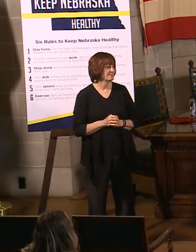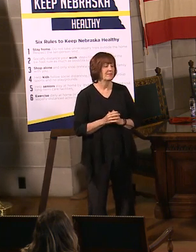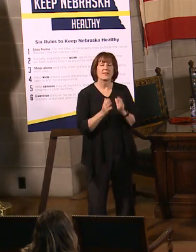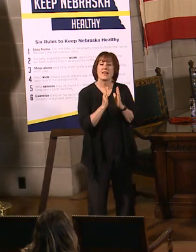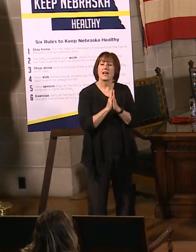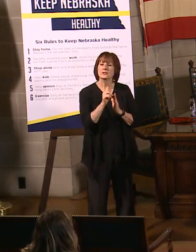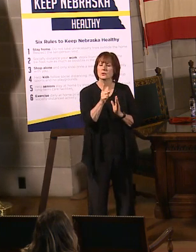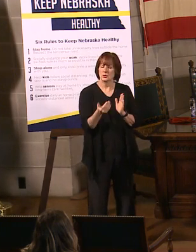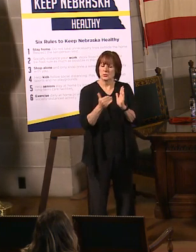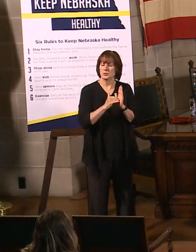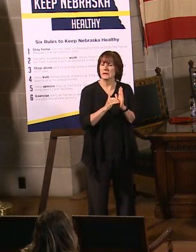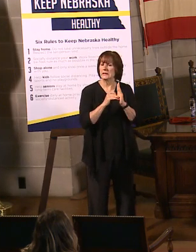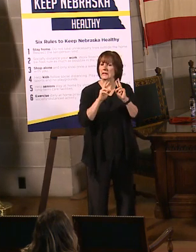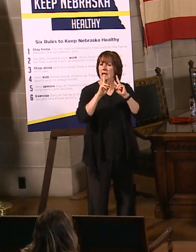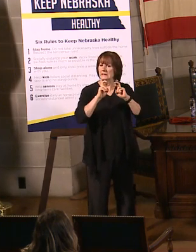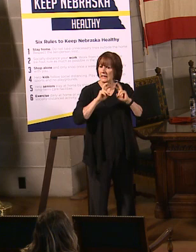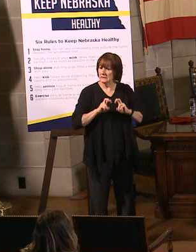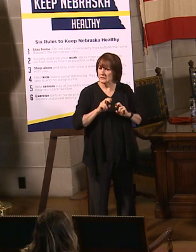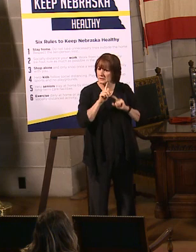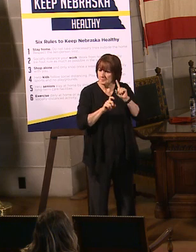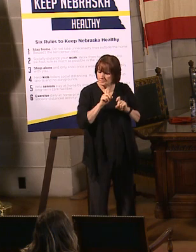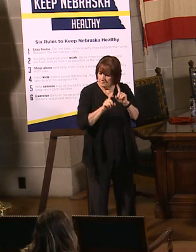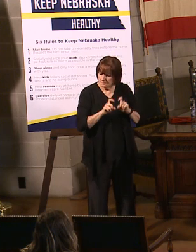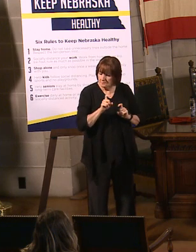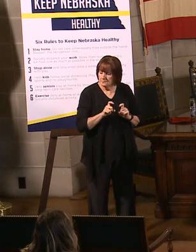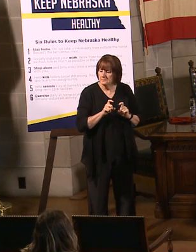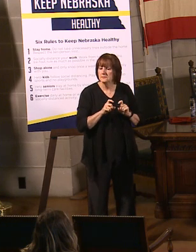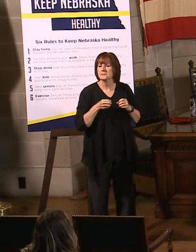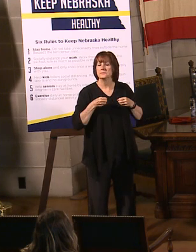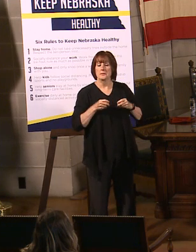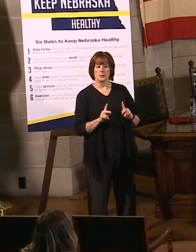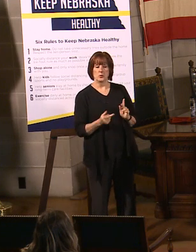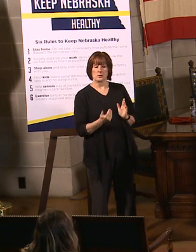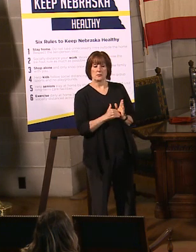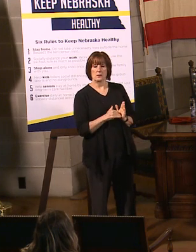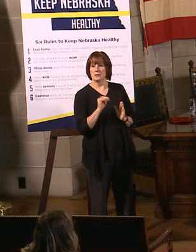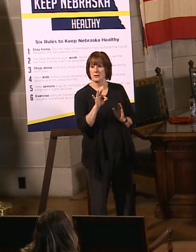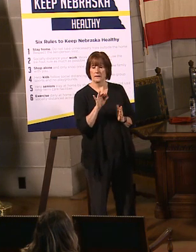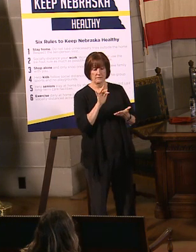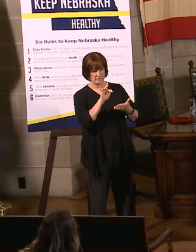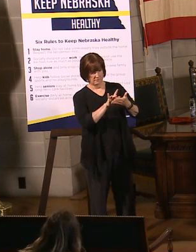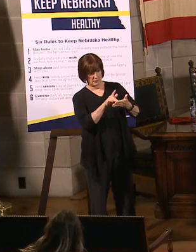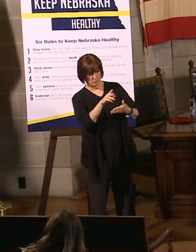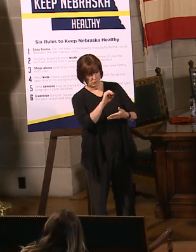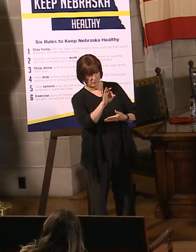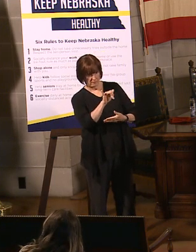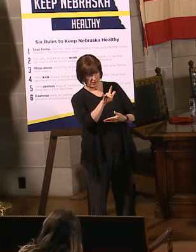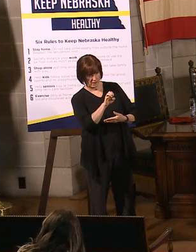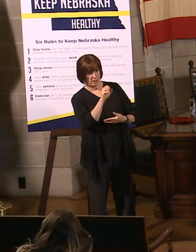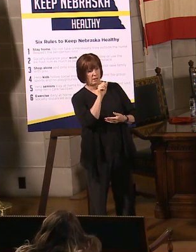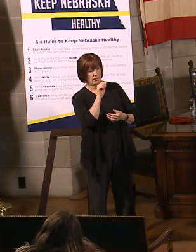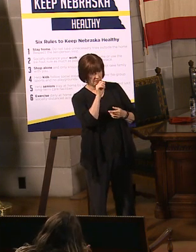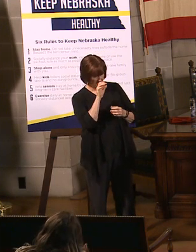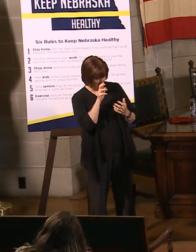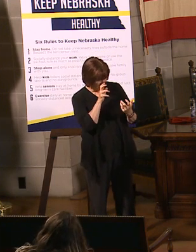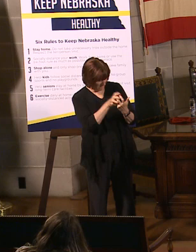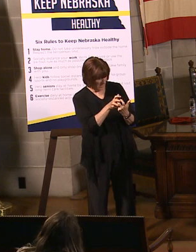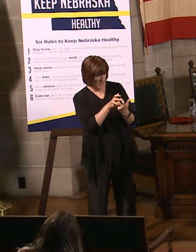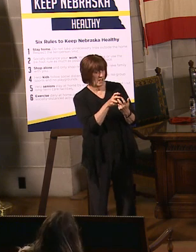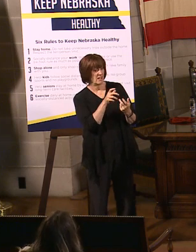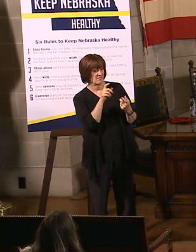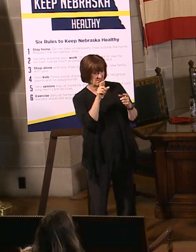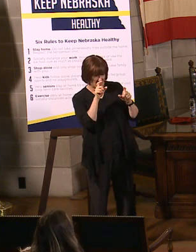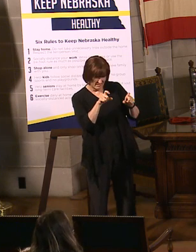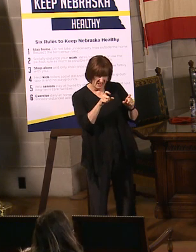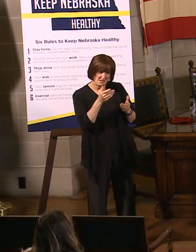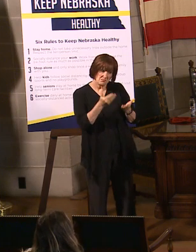ask you to do the reassessment, and then you'll be given the opportunity, if you fit the profile, to be able to come in and get that 30-minute window